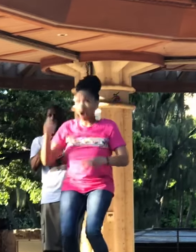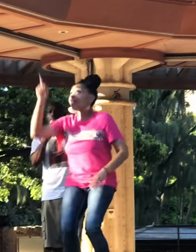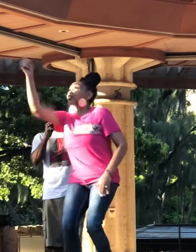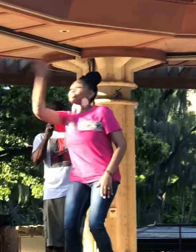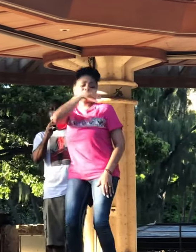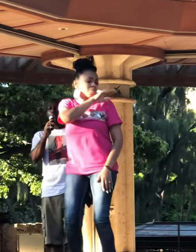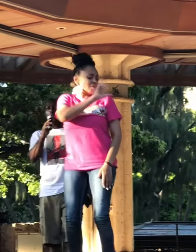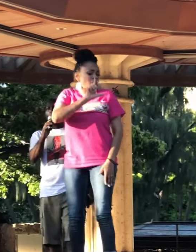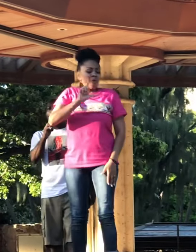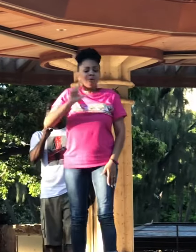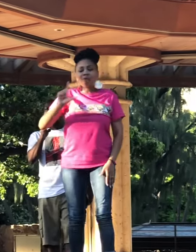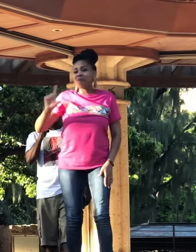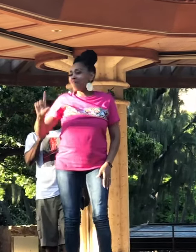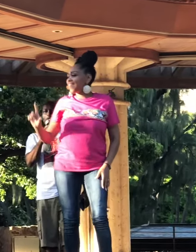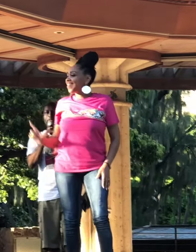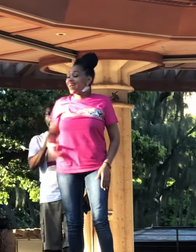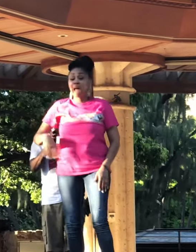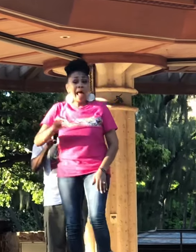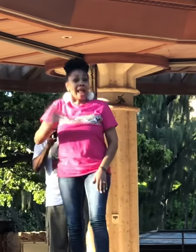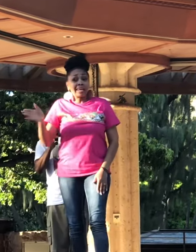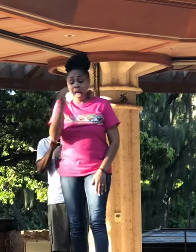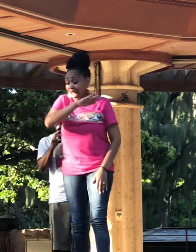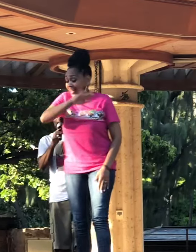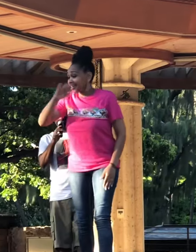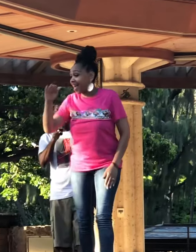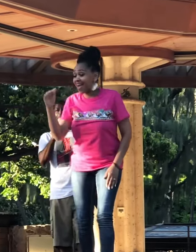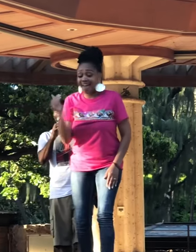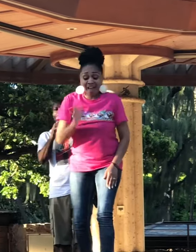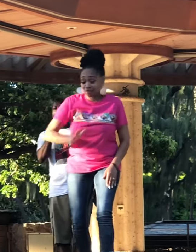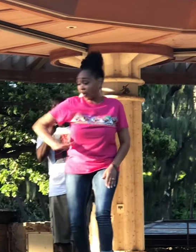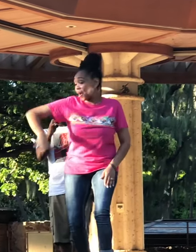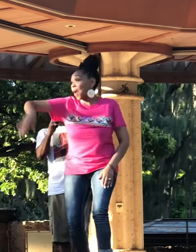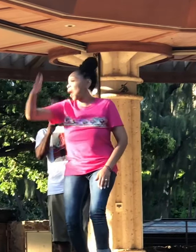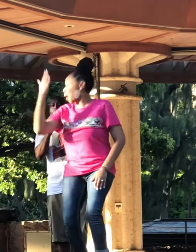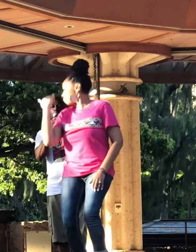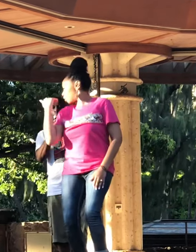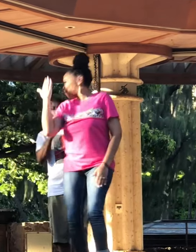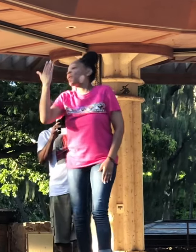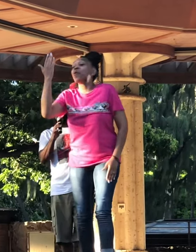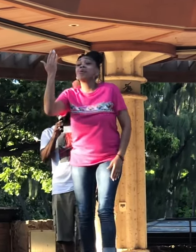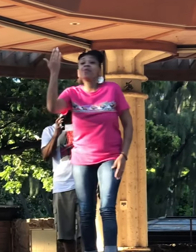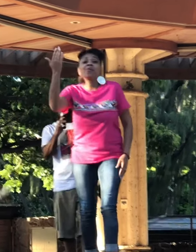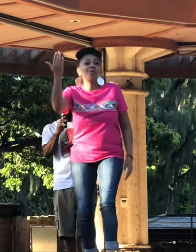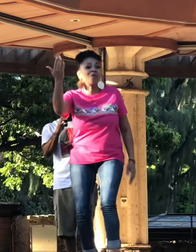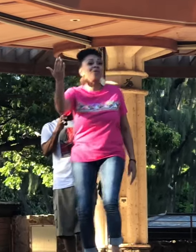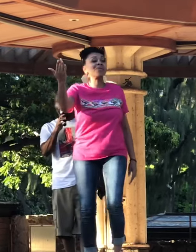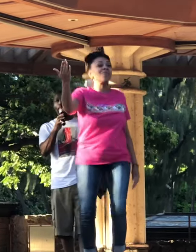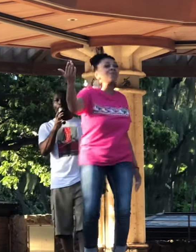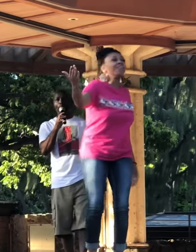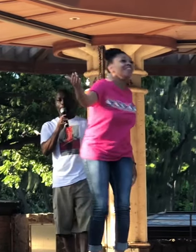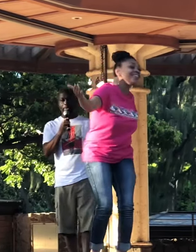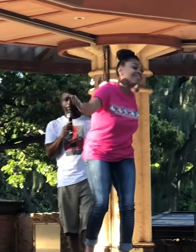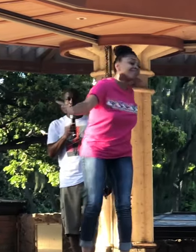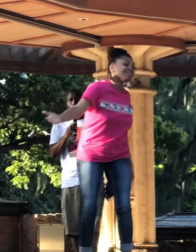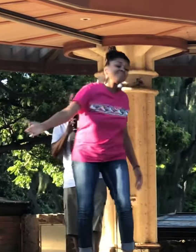We want you, Lord, like never